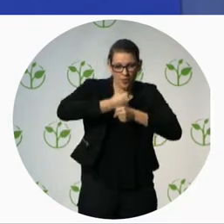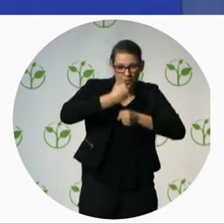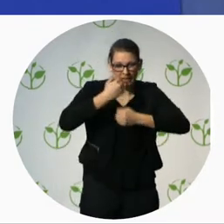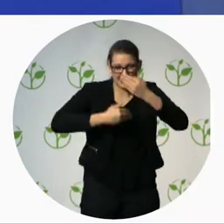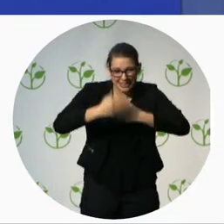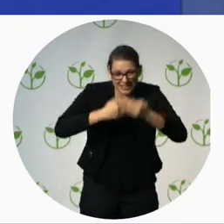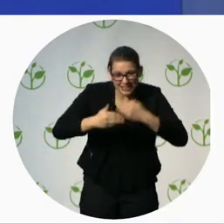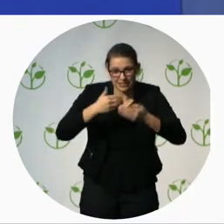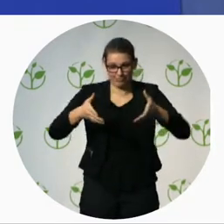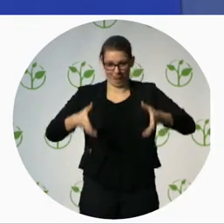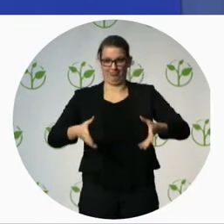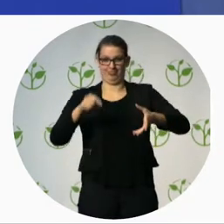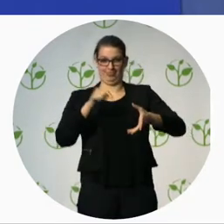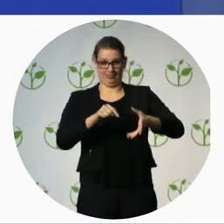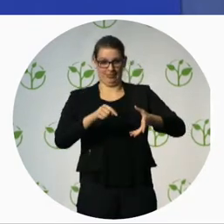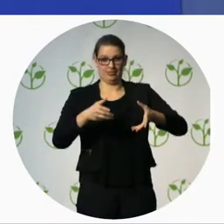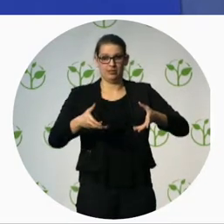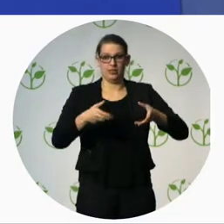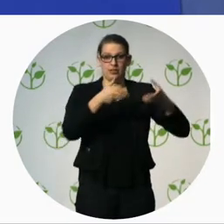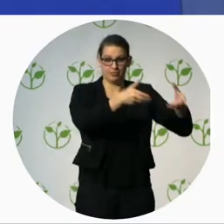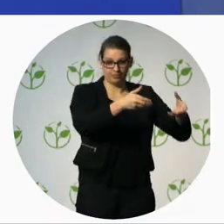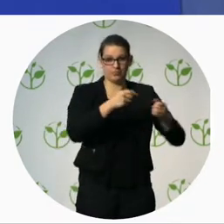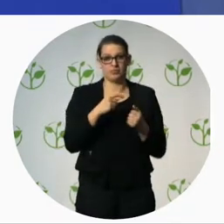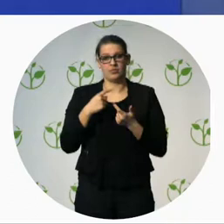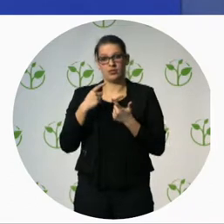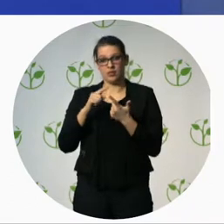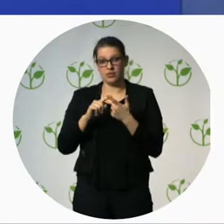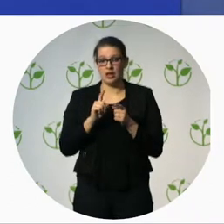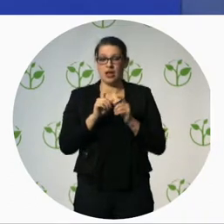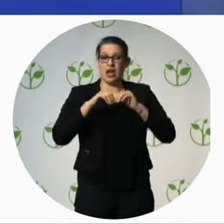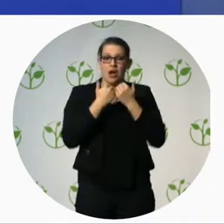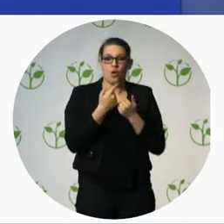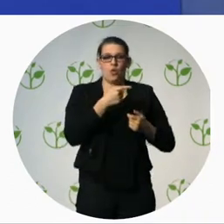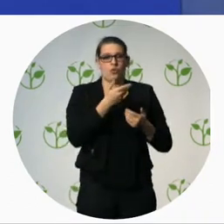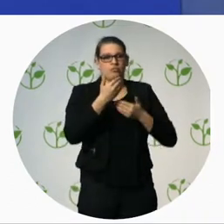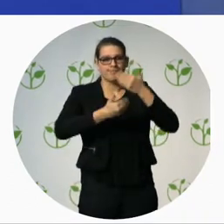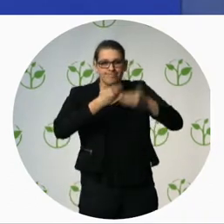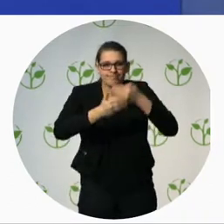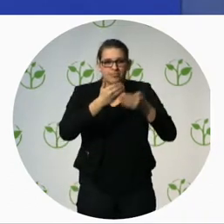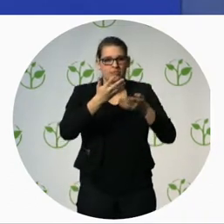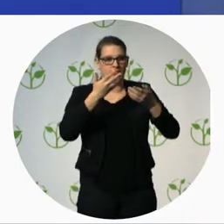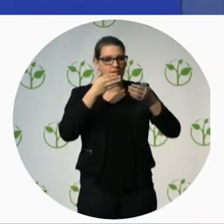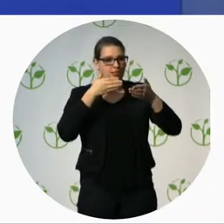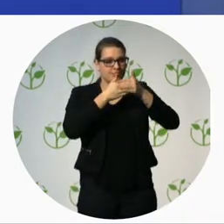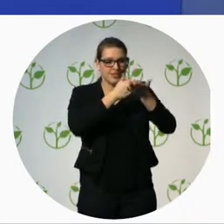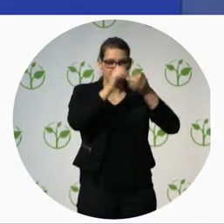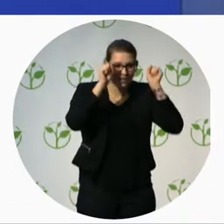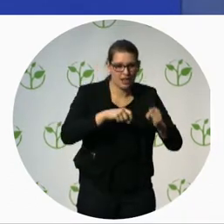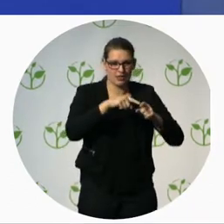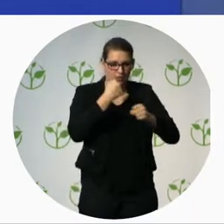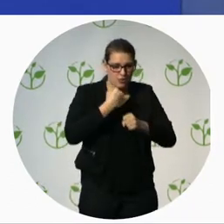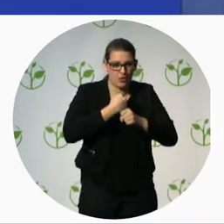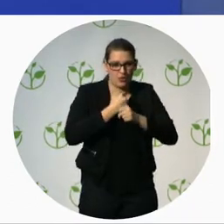accessibility requirements for those, functional requirements. We really, in the Act, specify